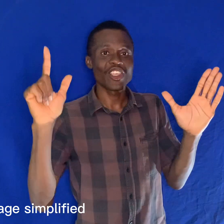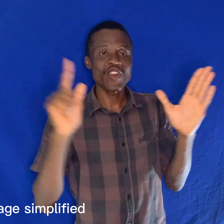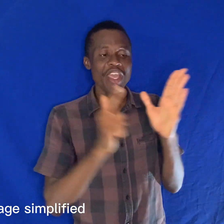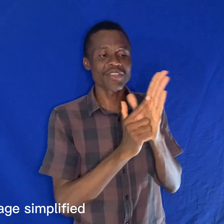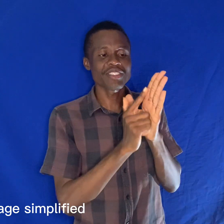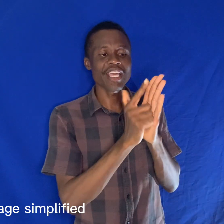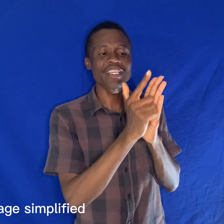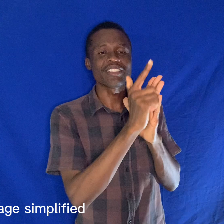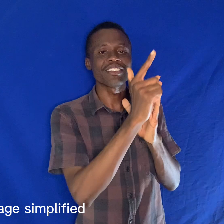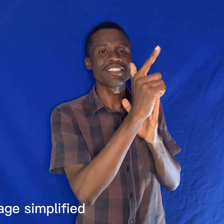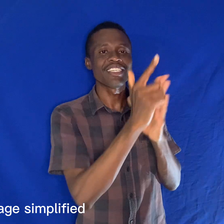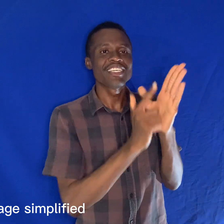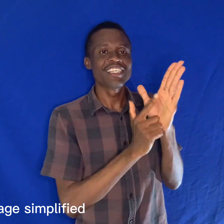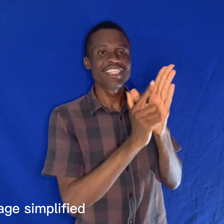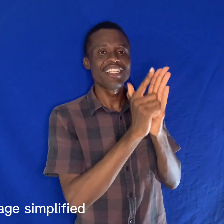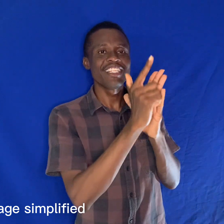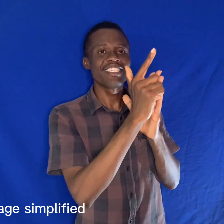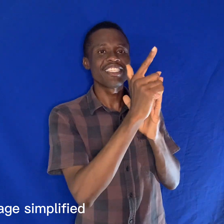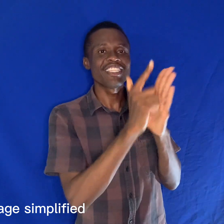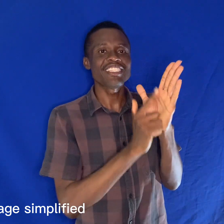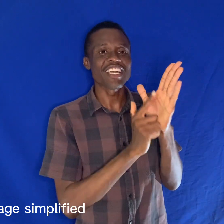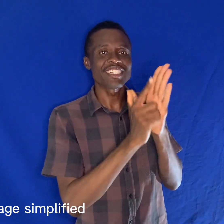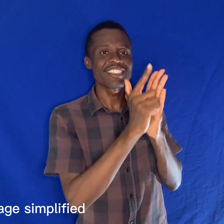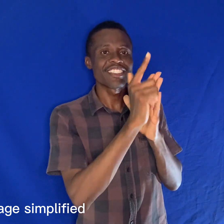Your L sign. This is lizard.